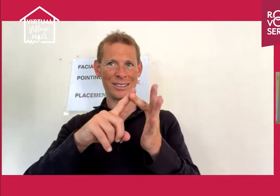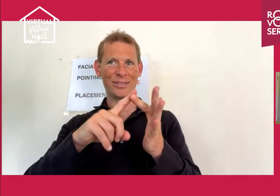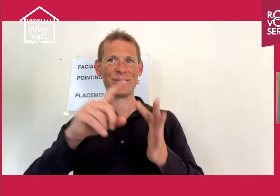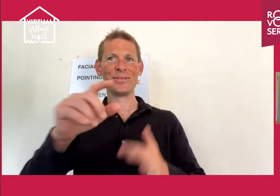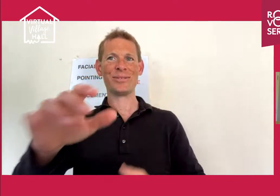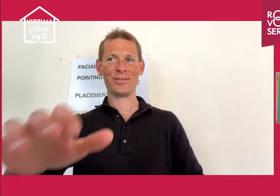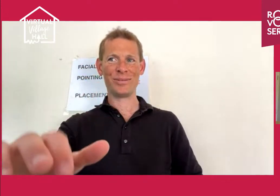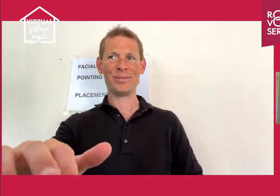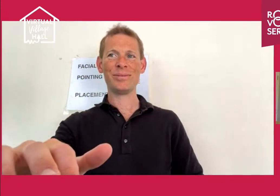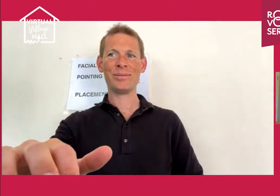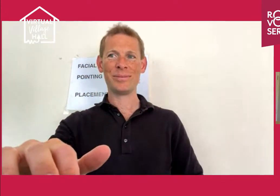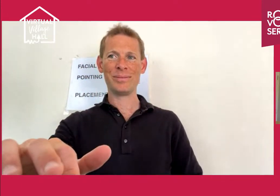Jane.